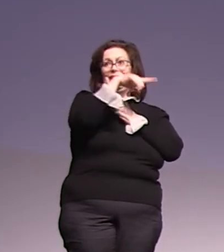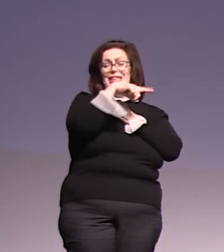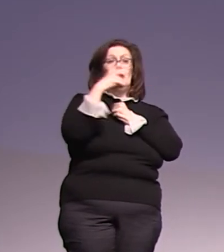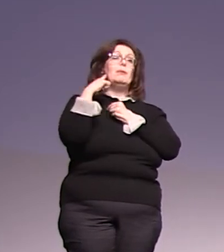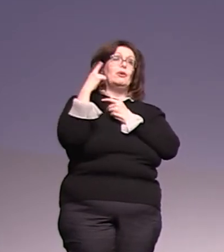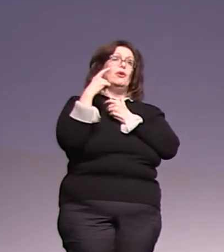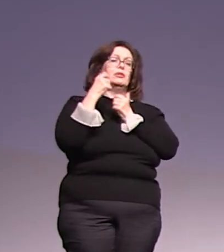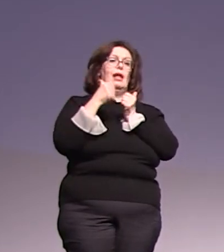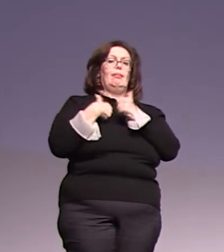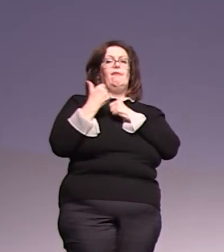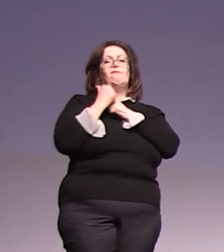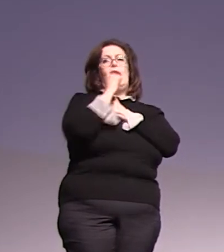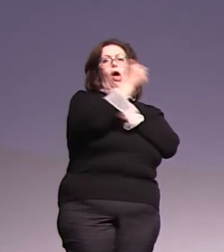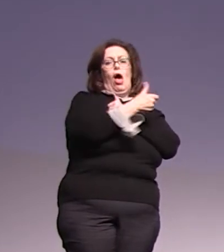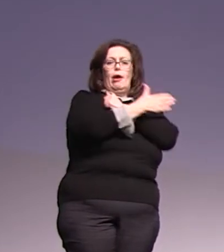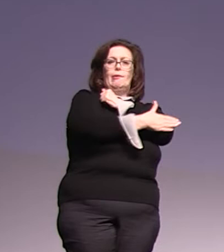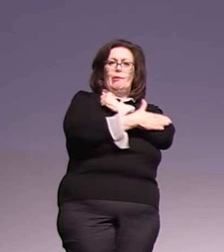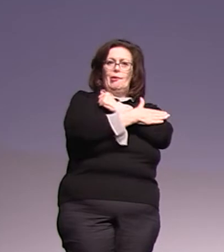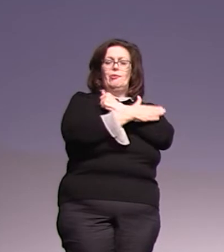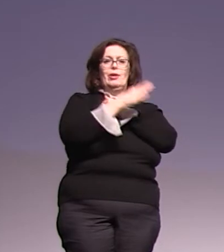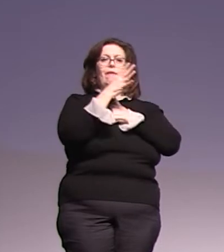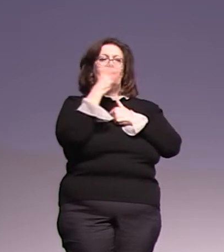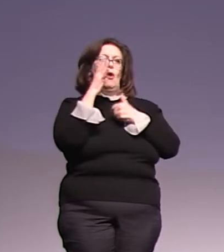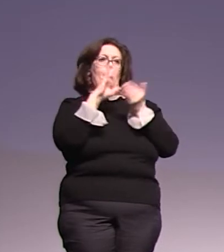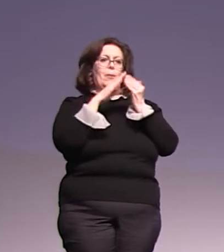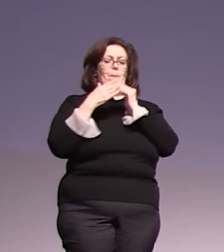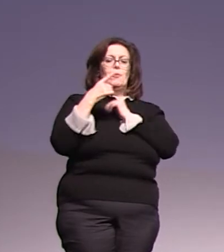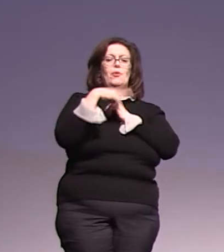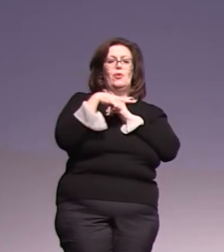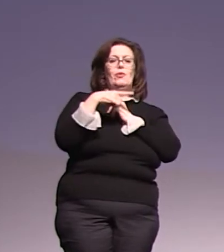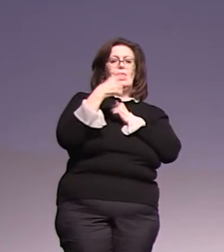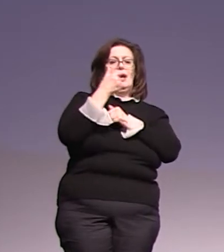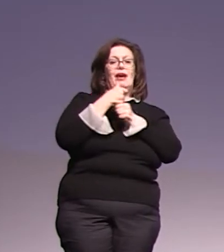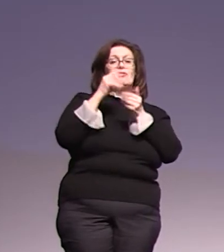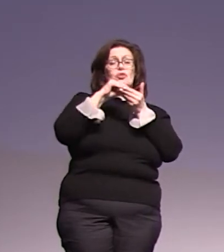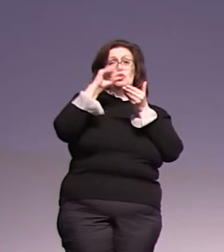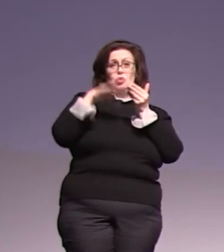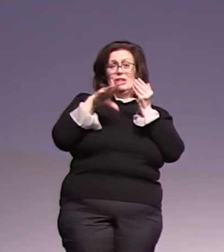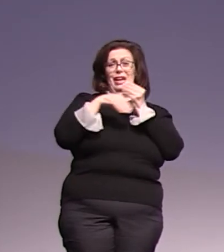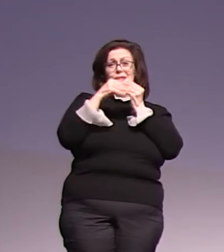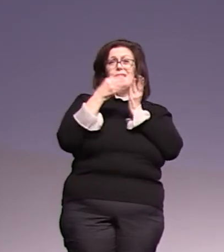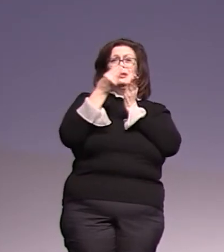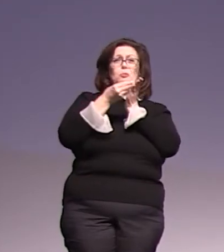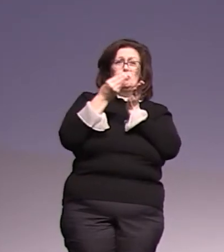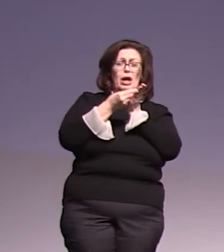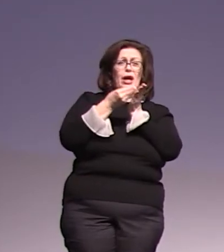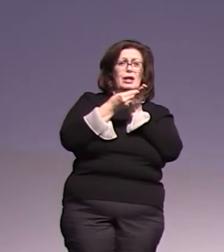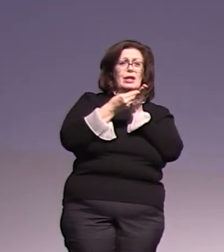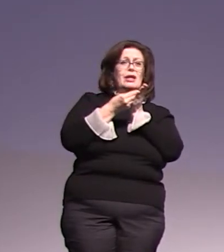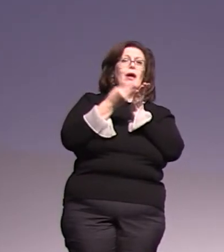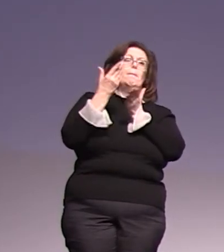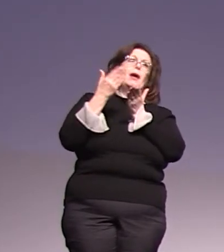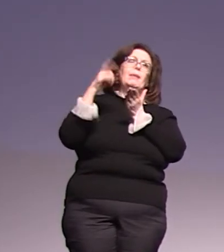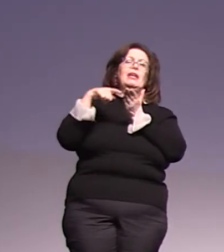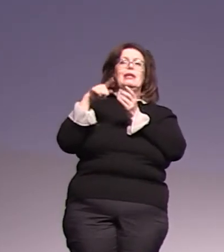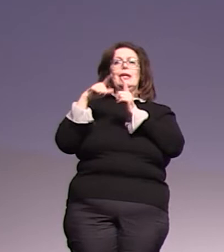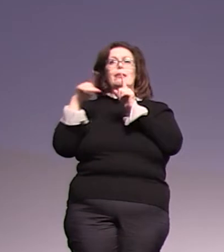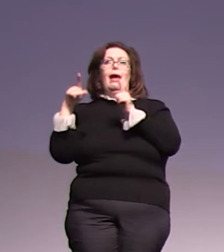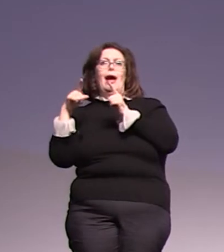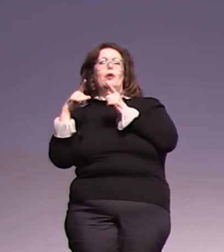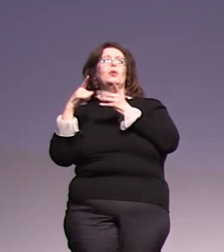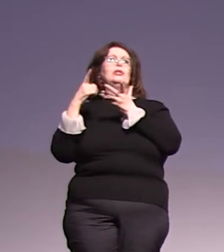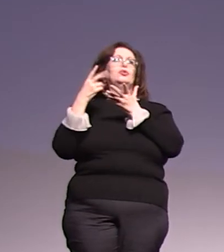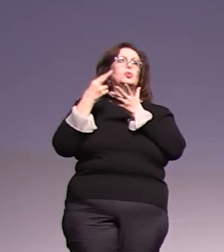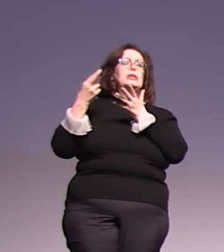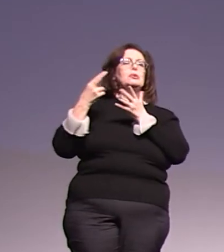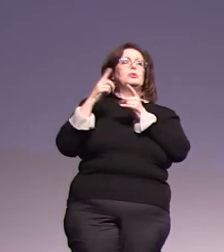allows for equity across. So every student, again, would get additional dollars for a disability, a language, maybe K-2 if we want to focus